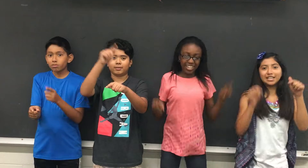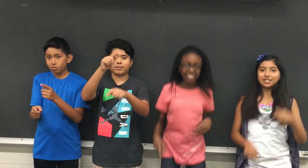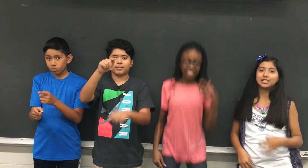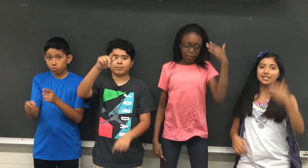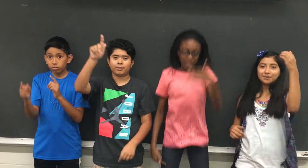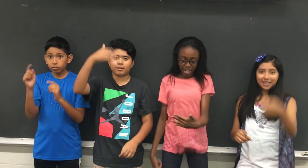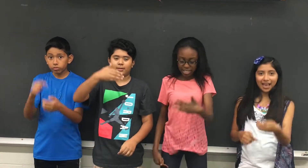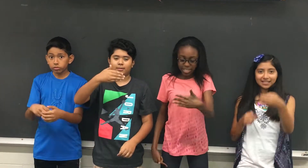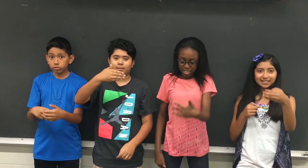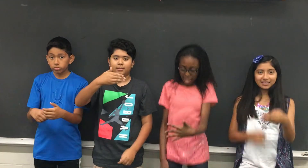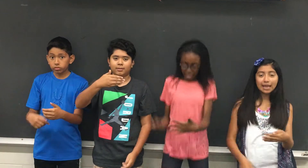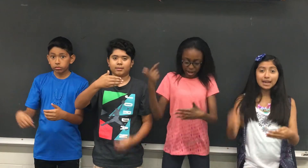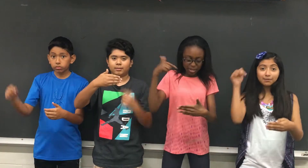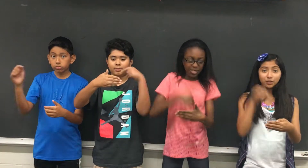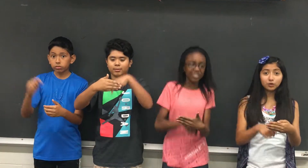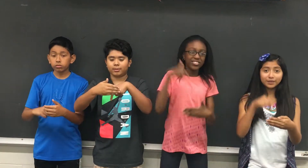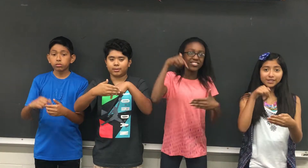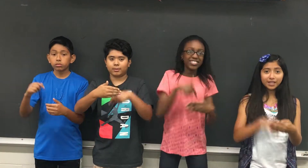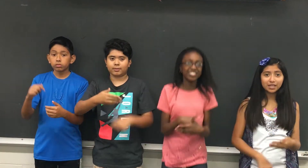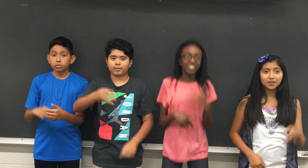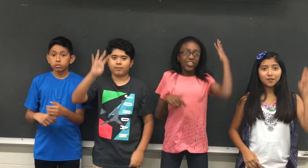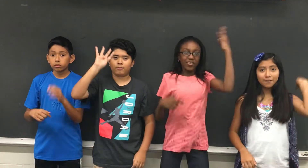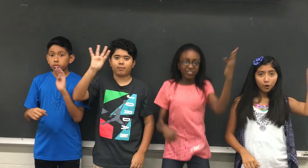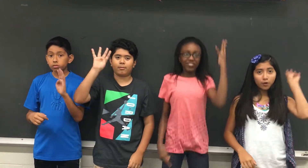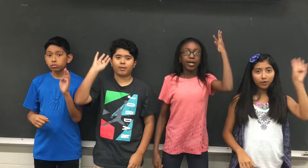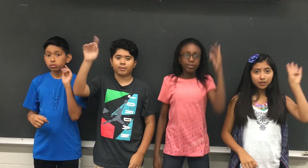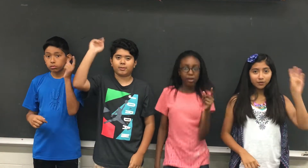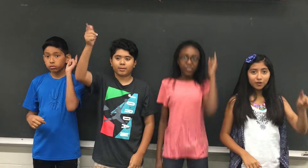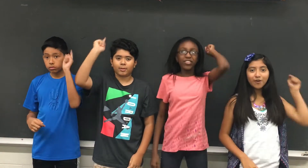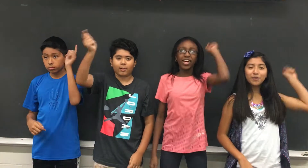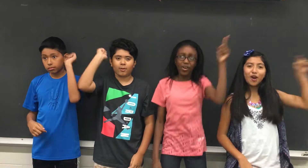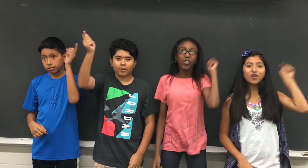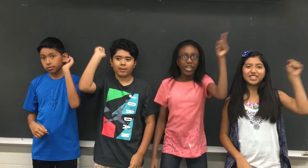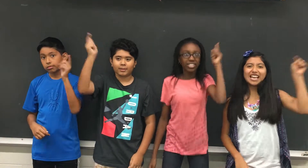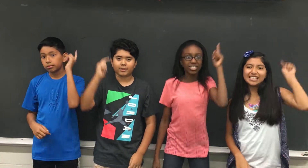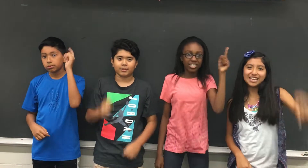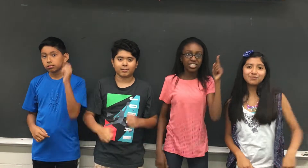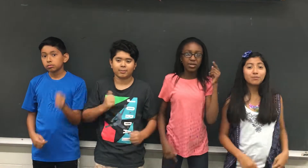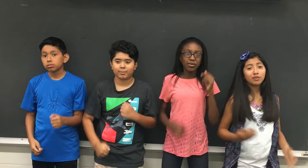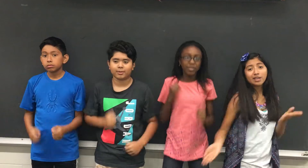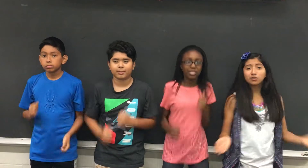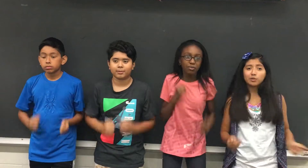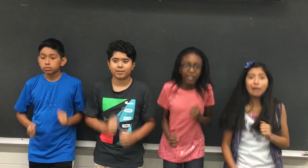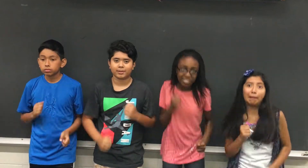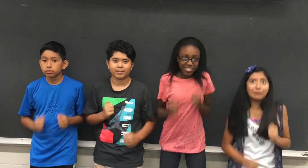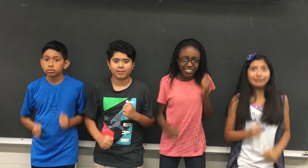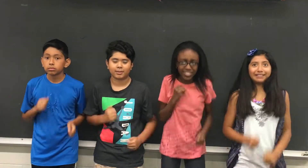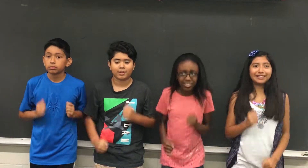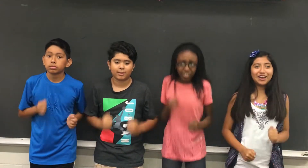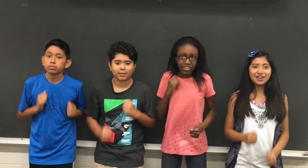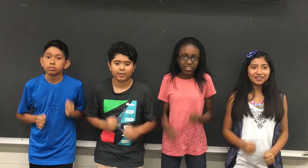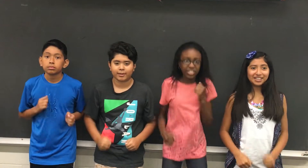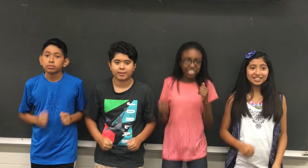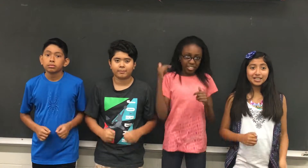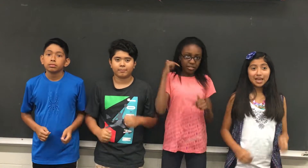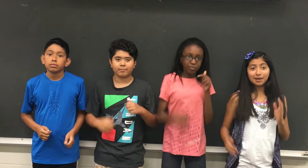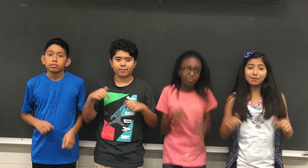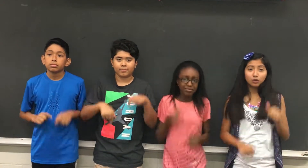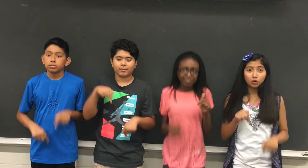nation. GPS, an absolute destination. A relative 5 blocks north of that old gas station. People get to a place, a unique congregation of absolute